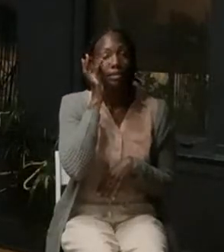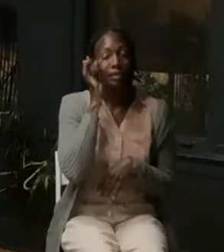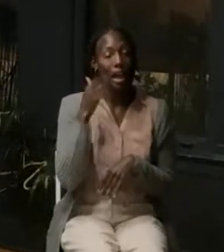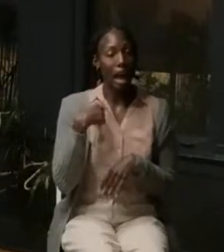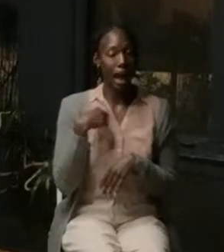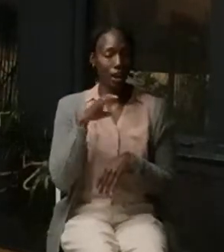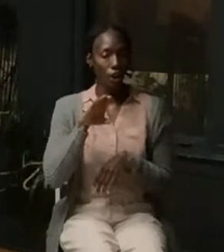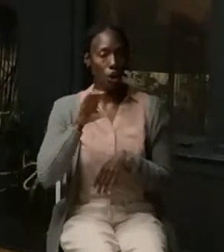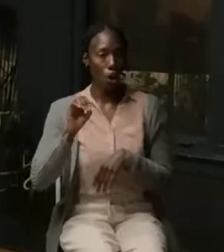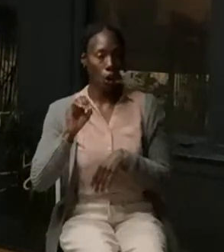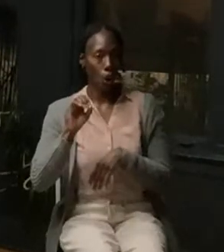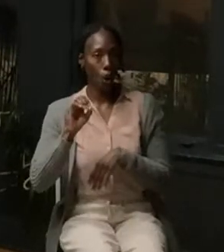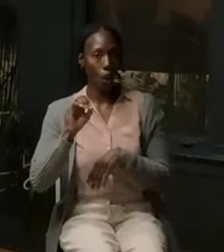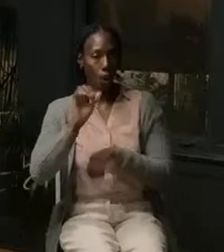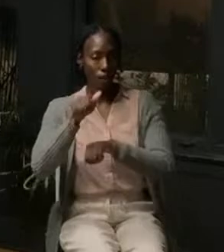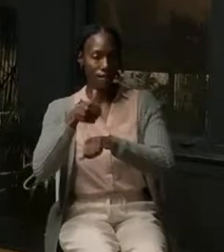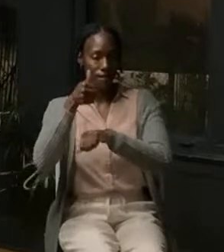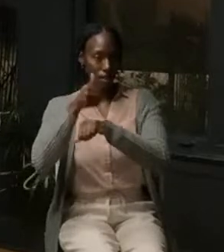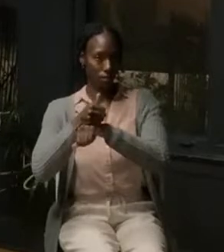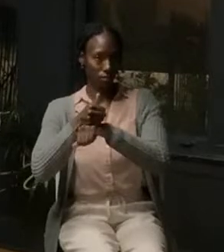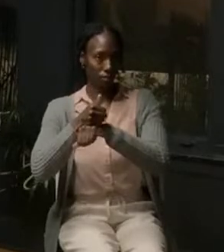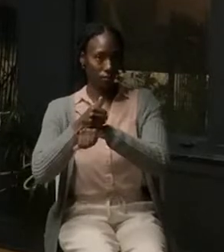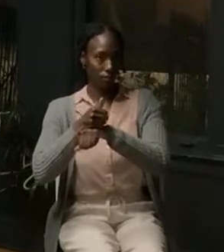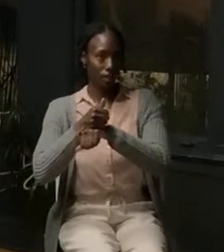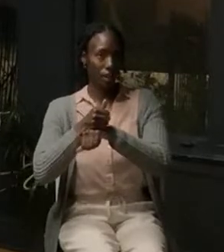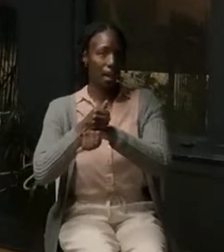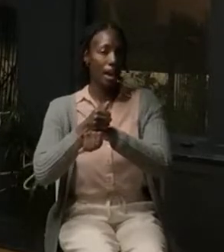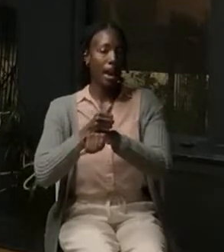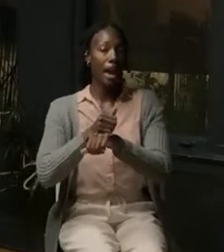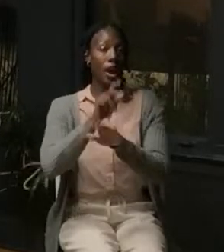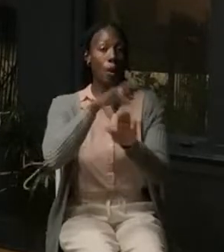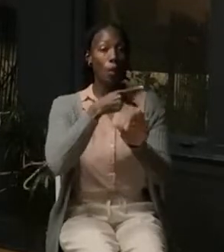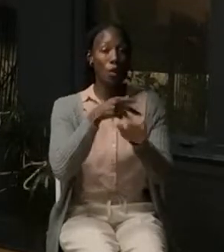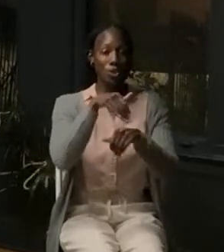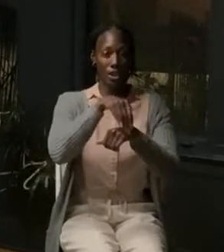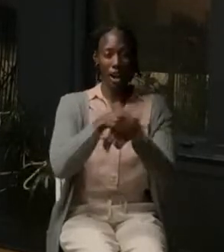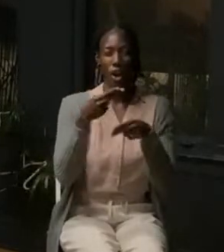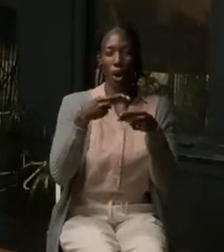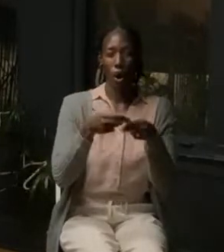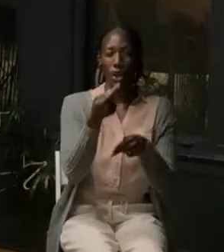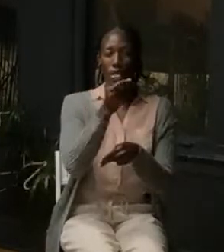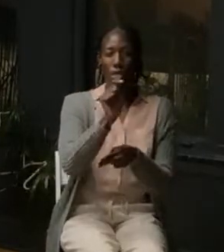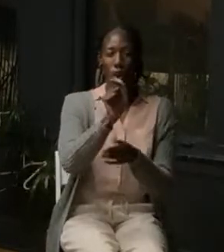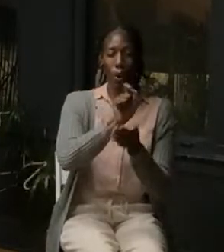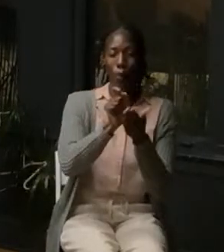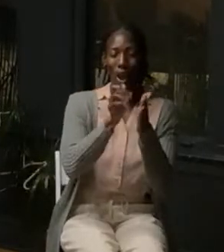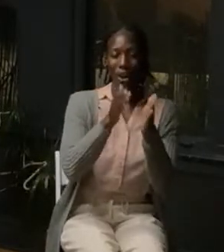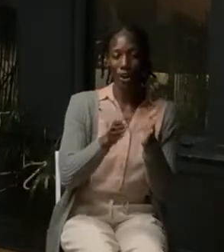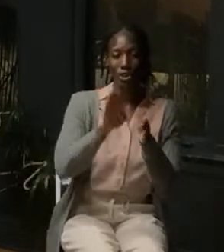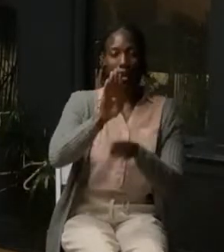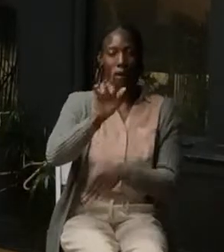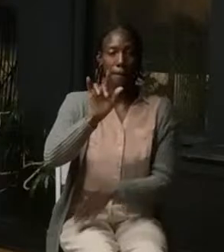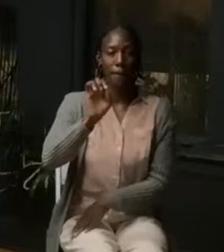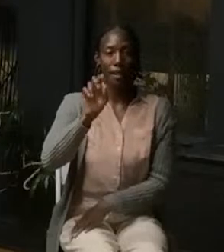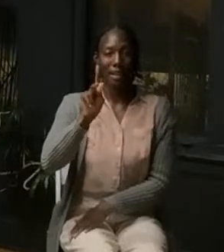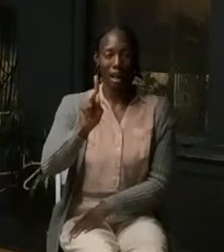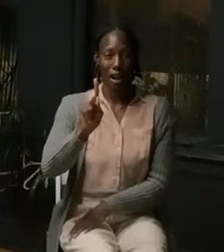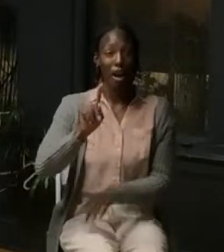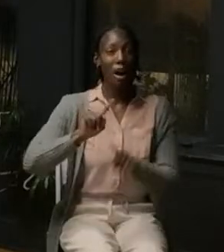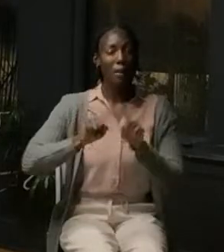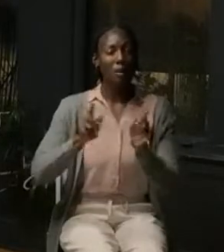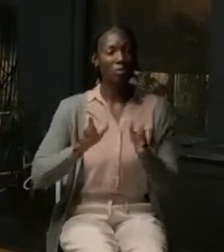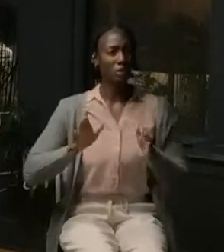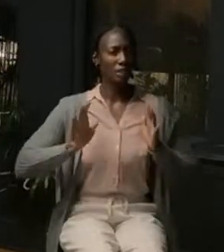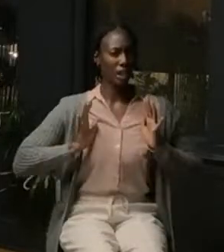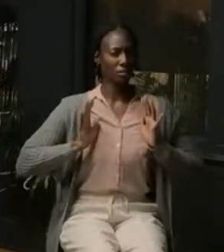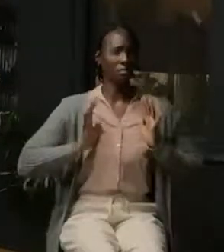co-founded a poetry night, Writer's Block. We retired that about 1.5 years ago, so we ran